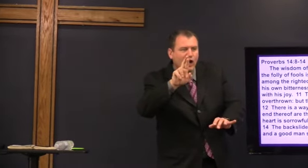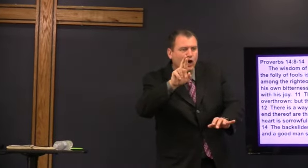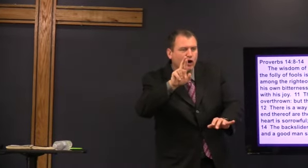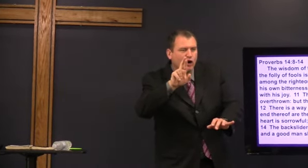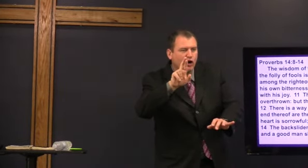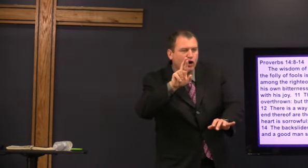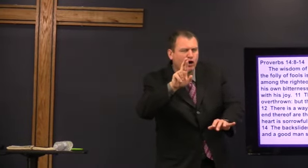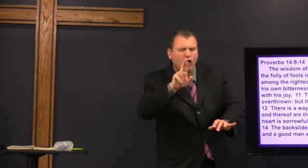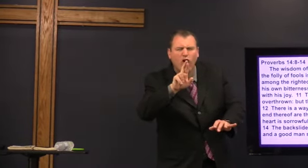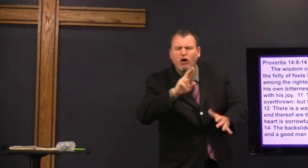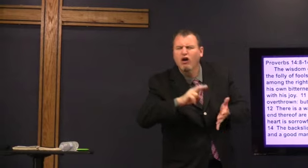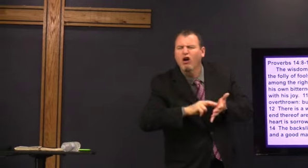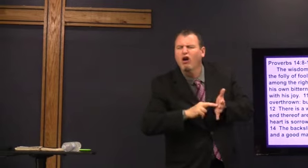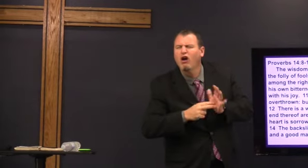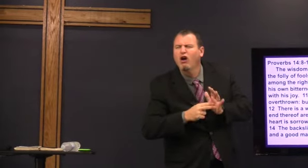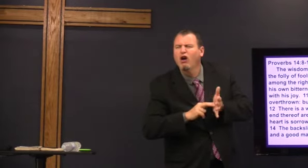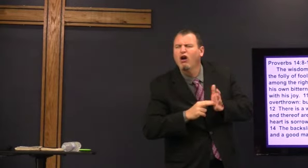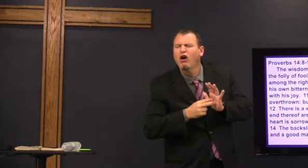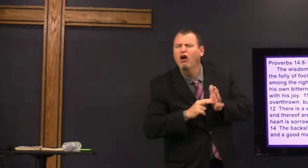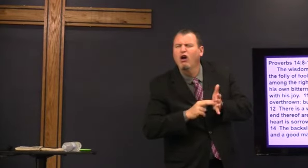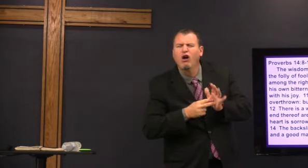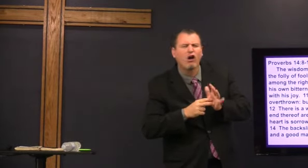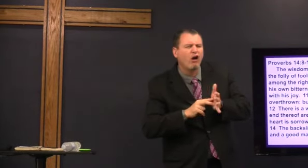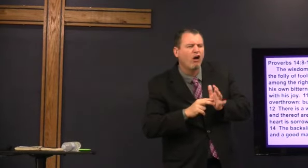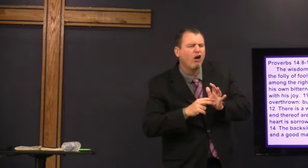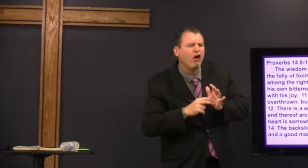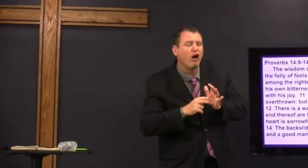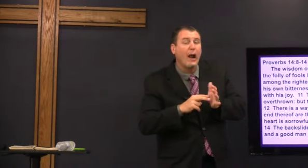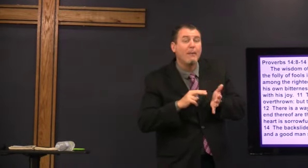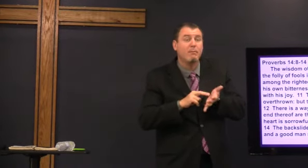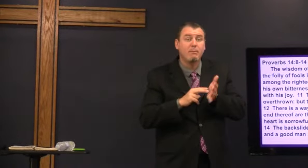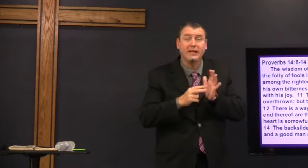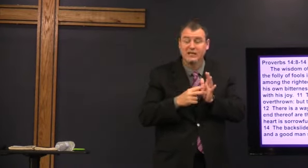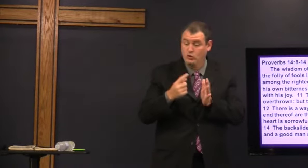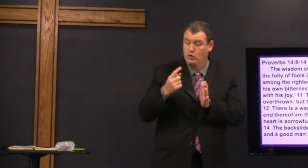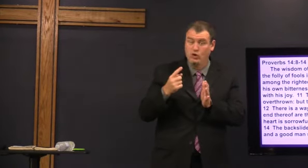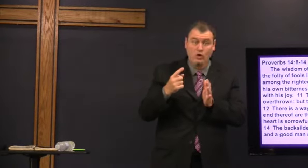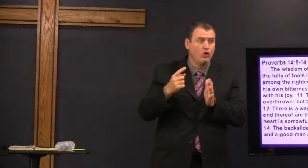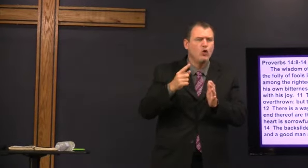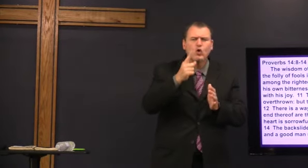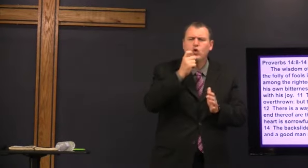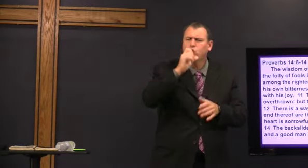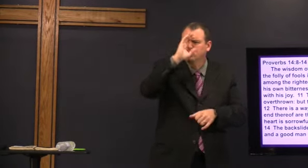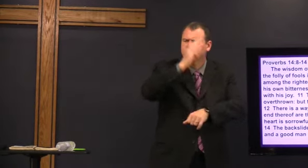Joint heir. What does that mean? It means,